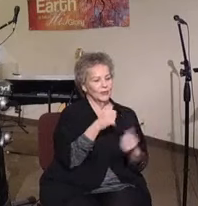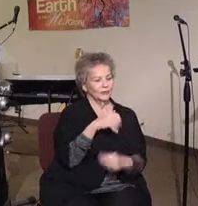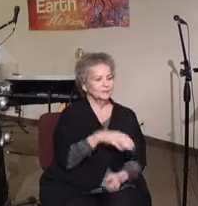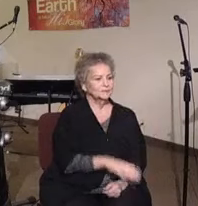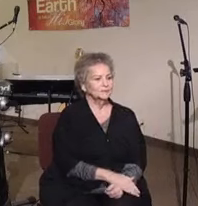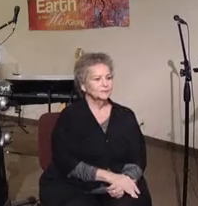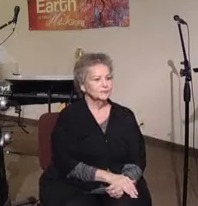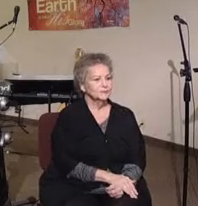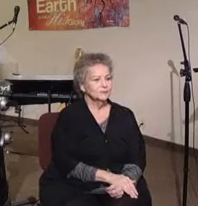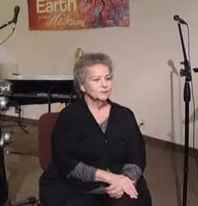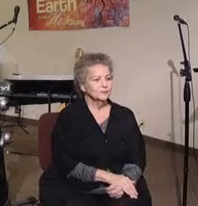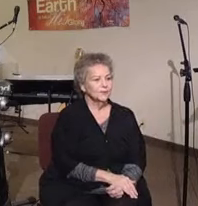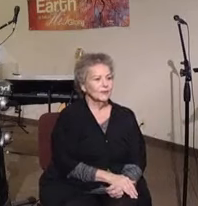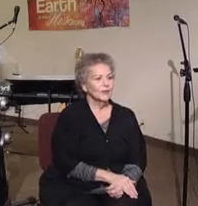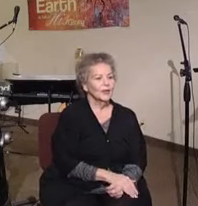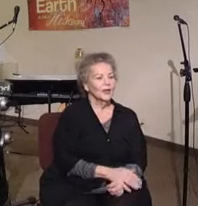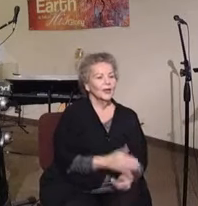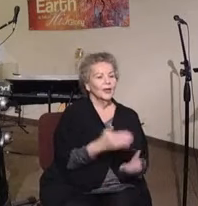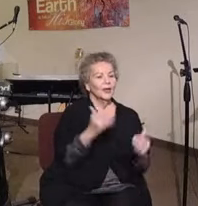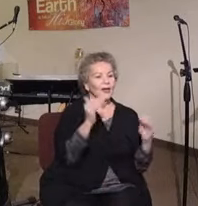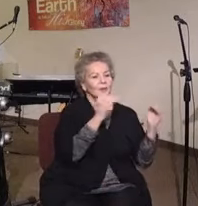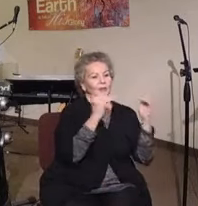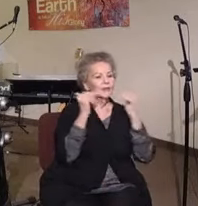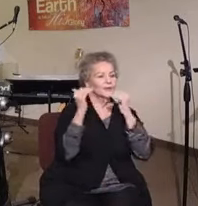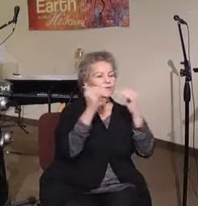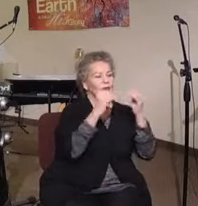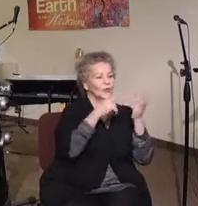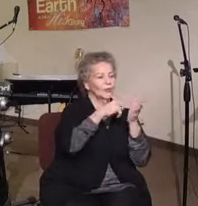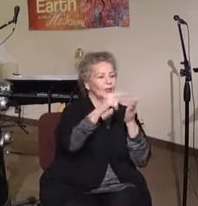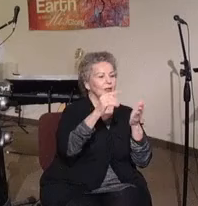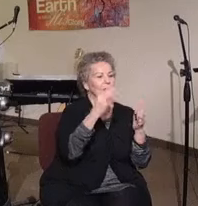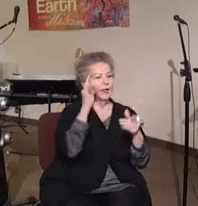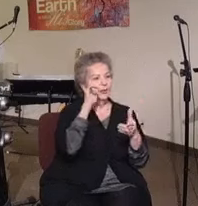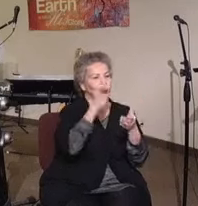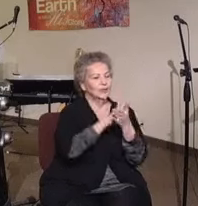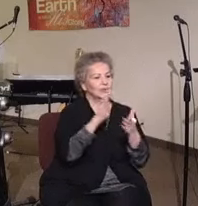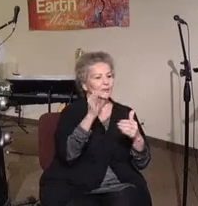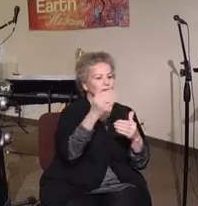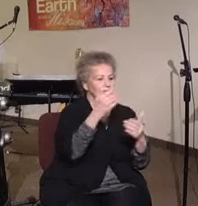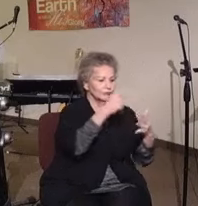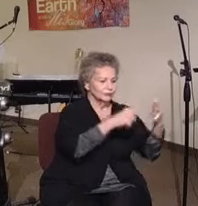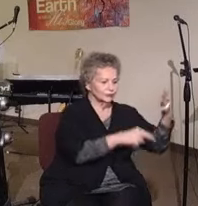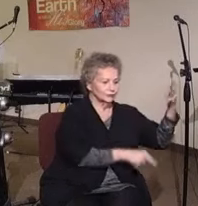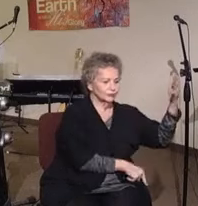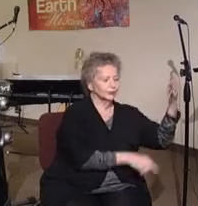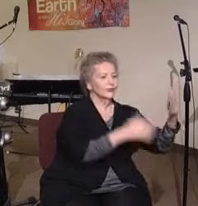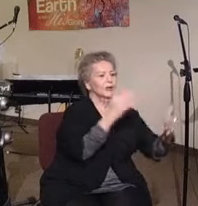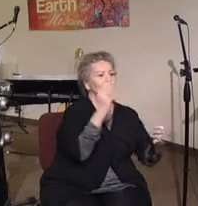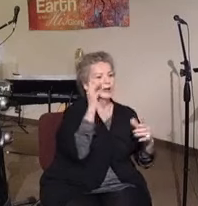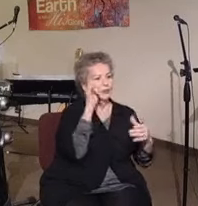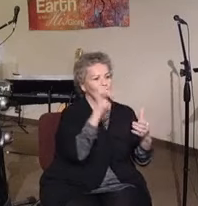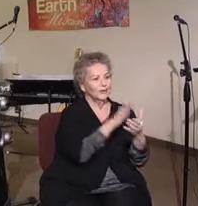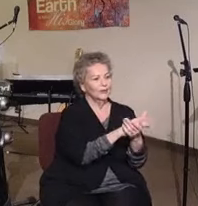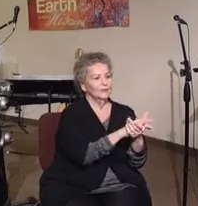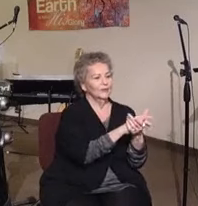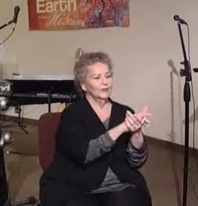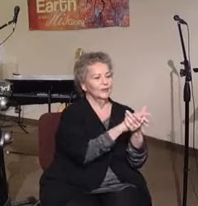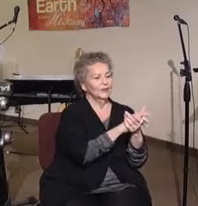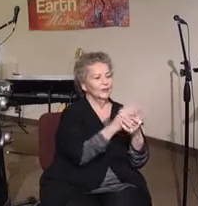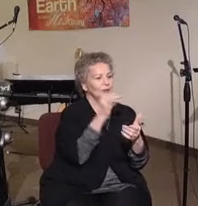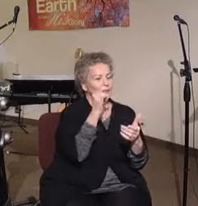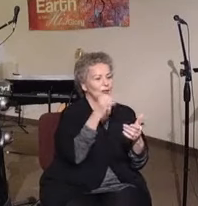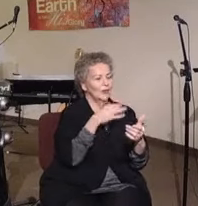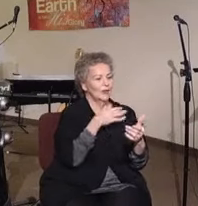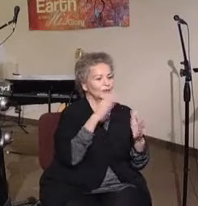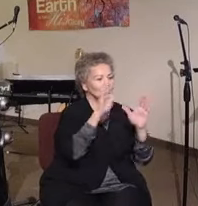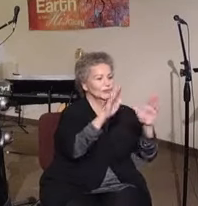I believe in fair pay. I believe in equal treatment. I believe in all this stuff. And my wife is a great helpmate